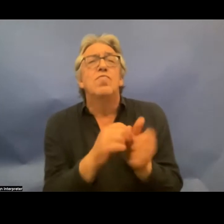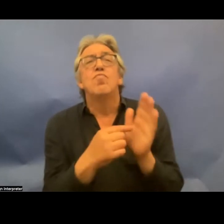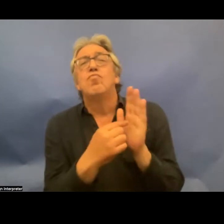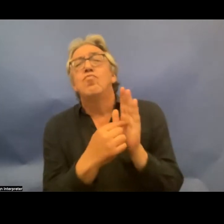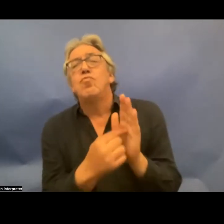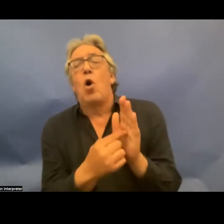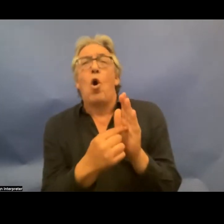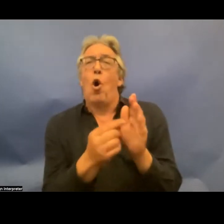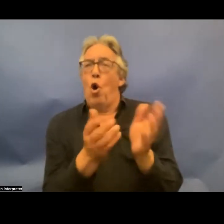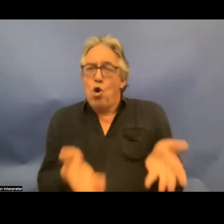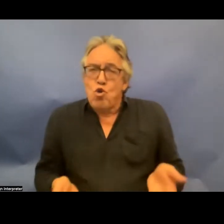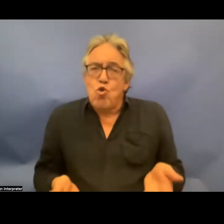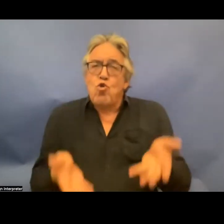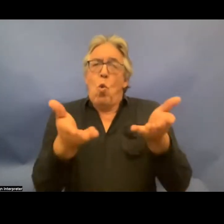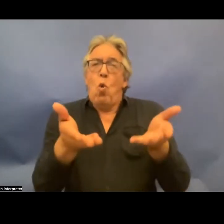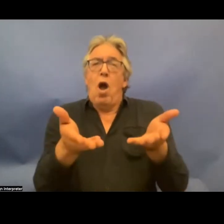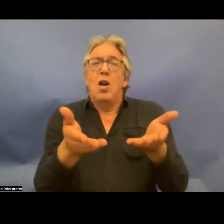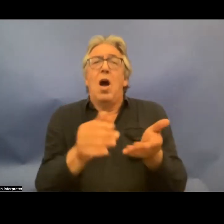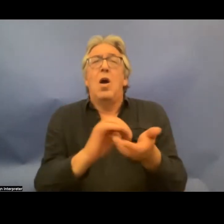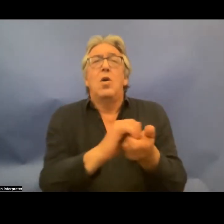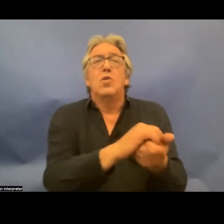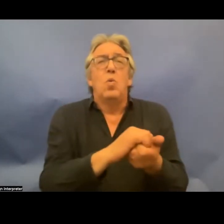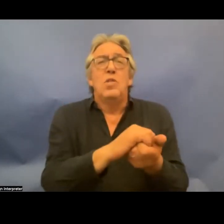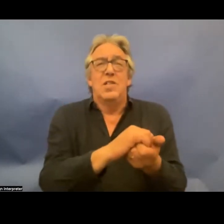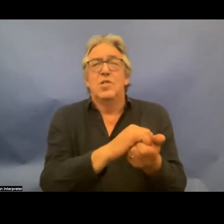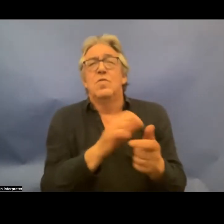100,000 inhabitants in general,